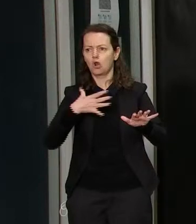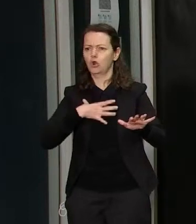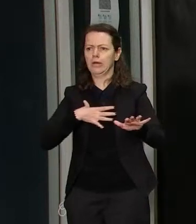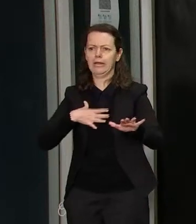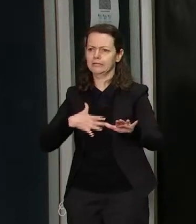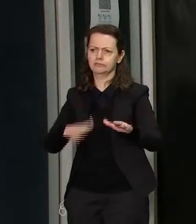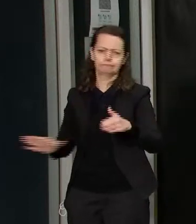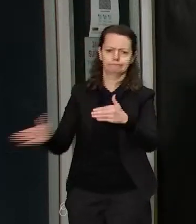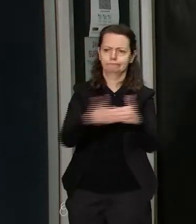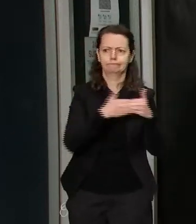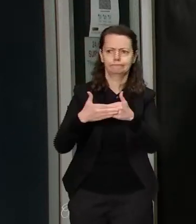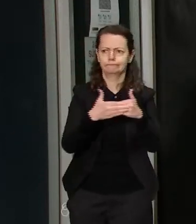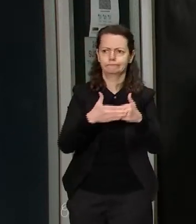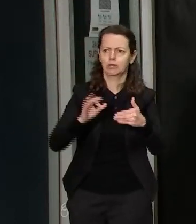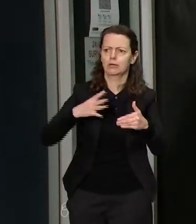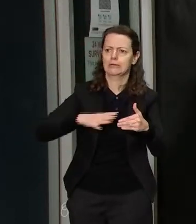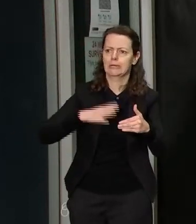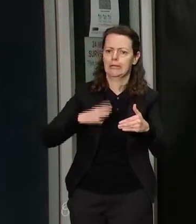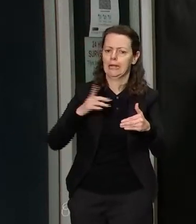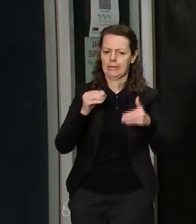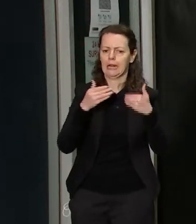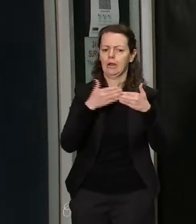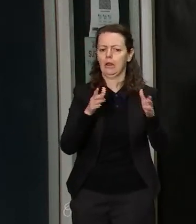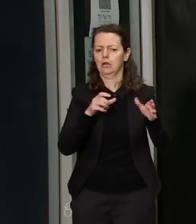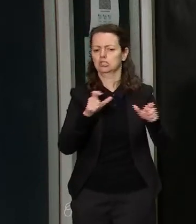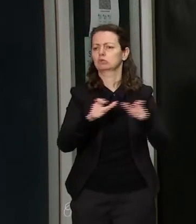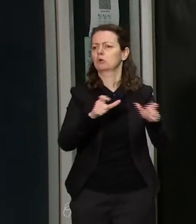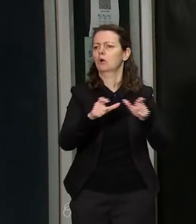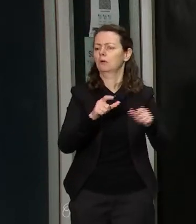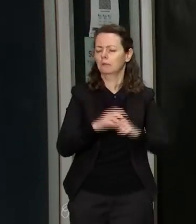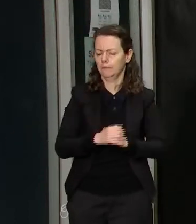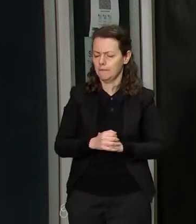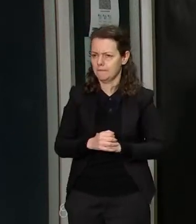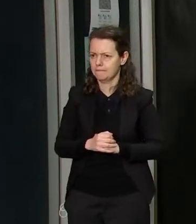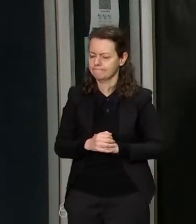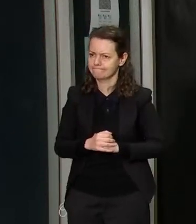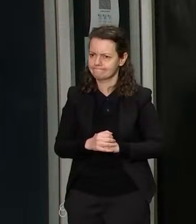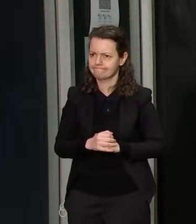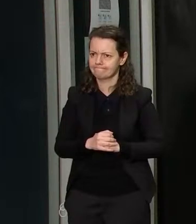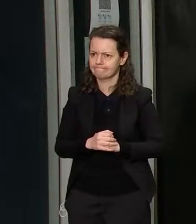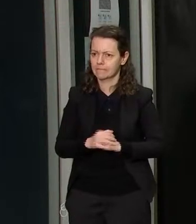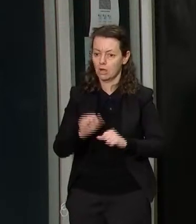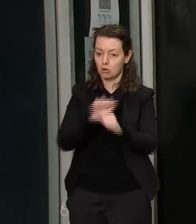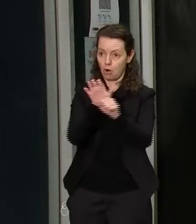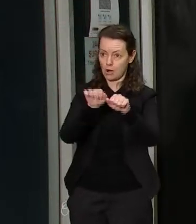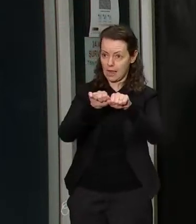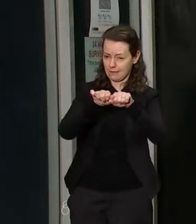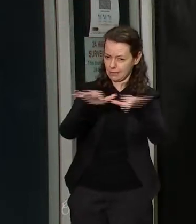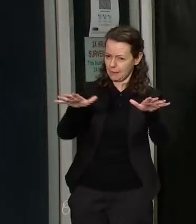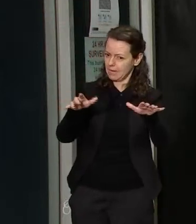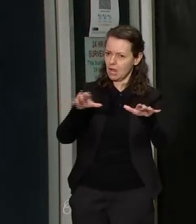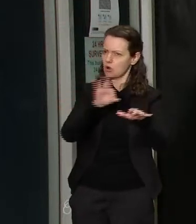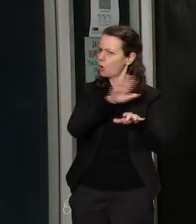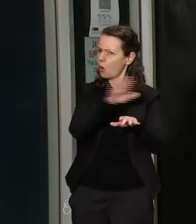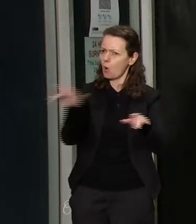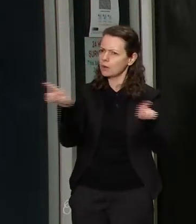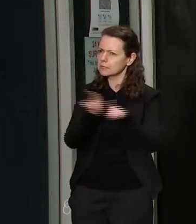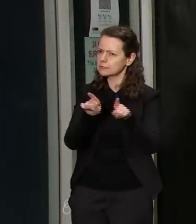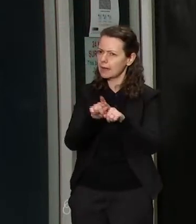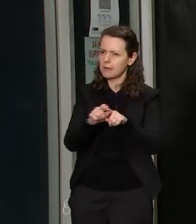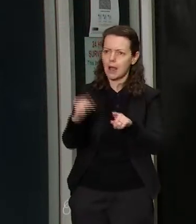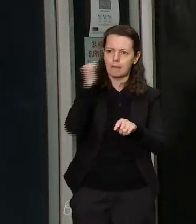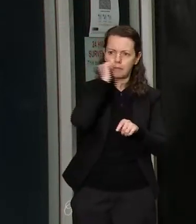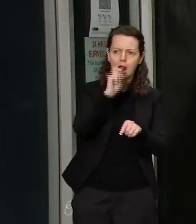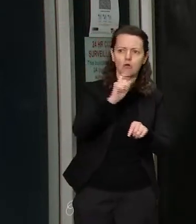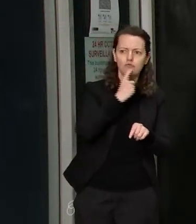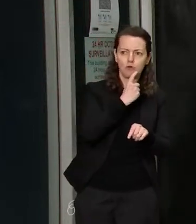health in terms of our response to any particular outbreak. But outbreaks are dealt with on their merits, and the number